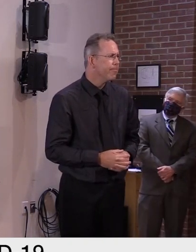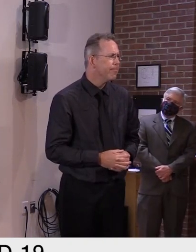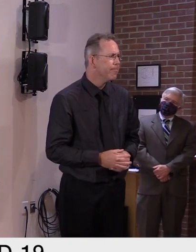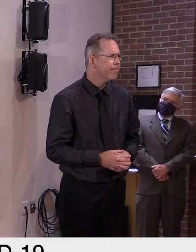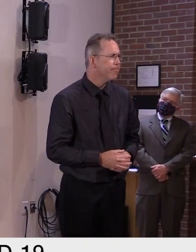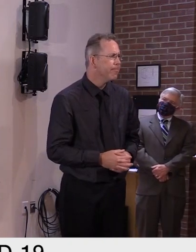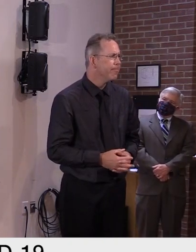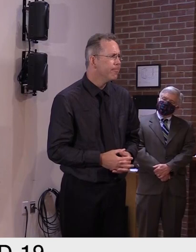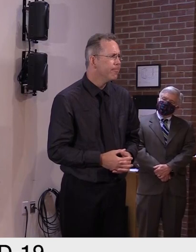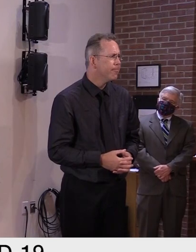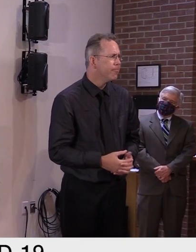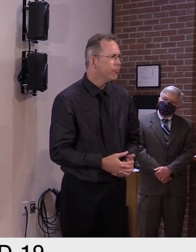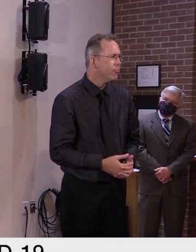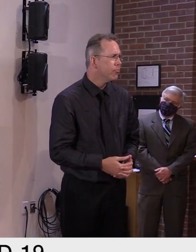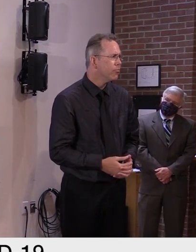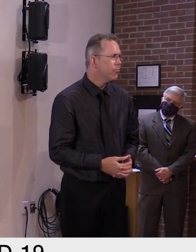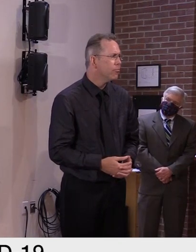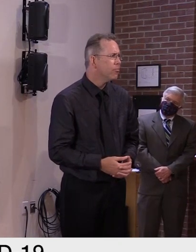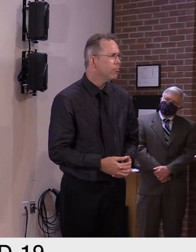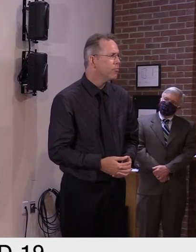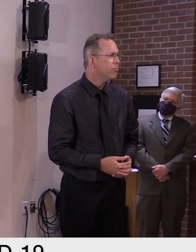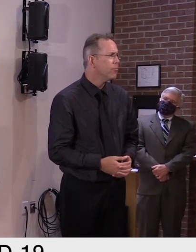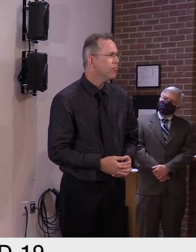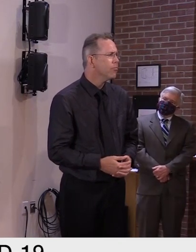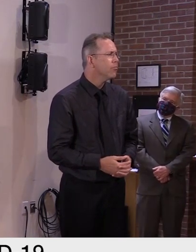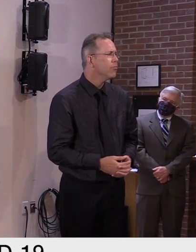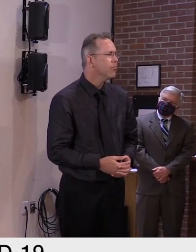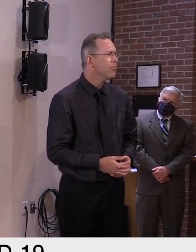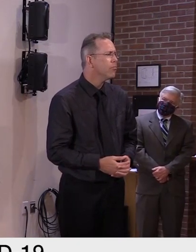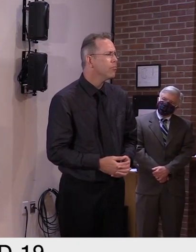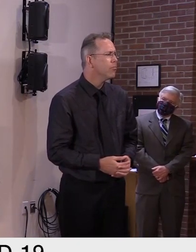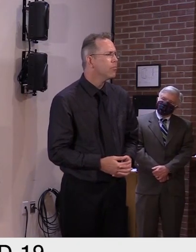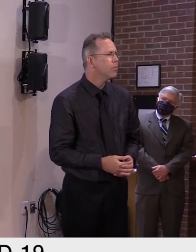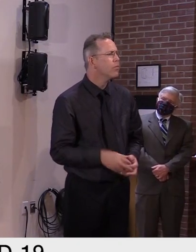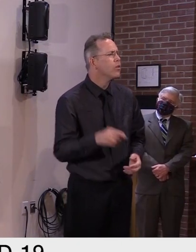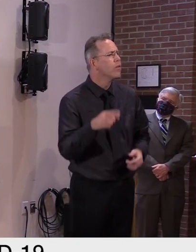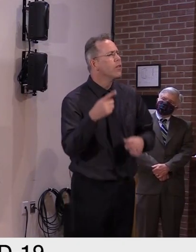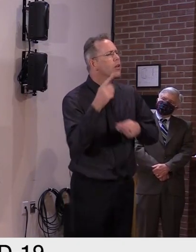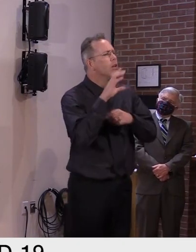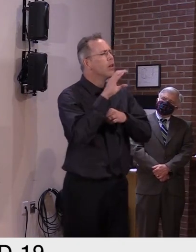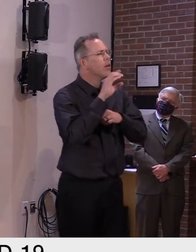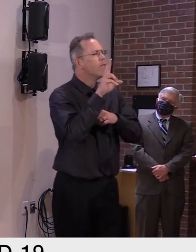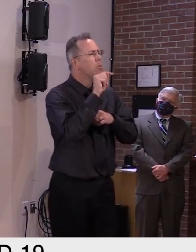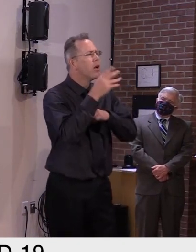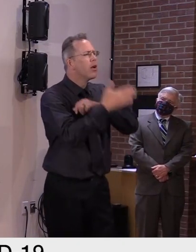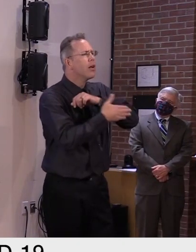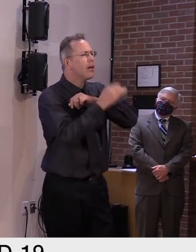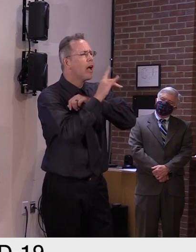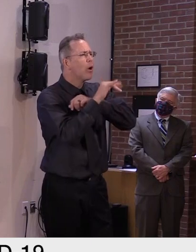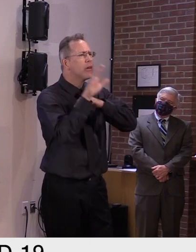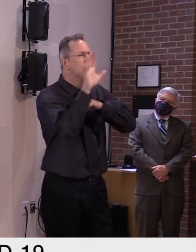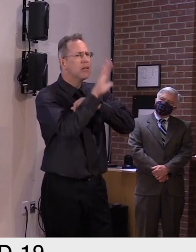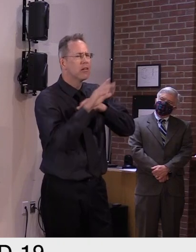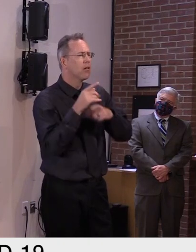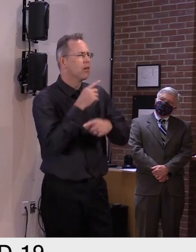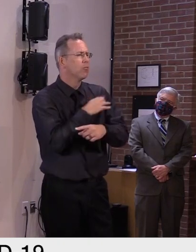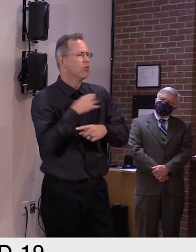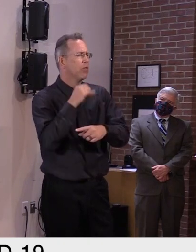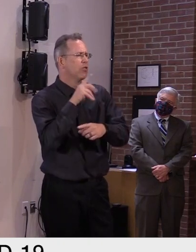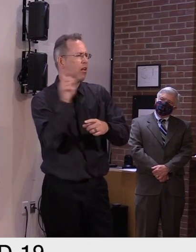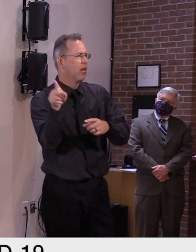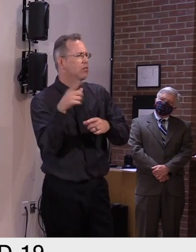those on a weekly basis. Obviously, with counties being much smaller population than the state as a whole, and even our state